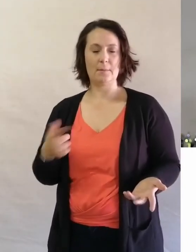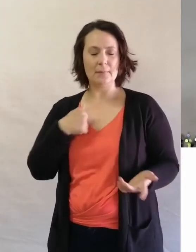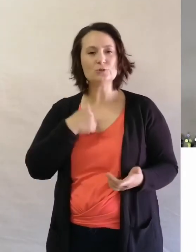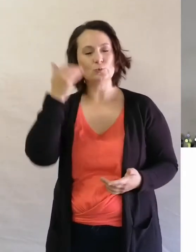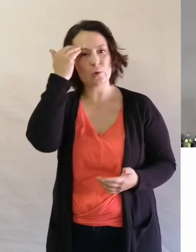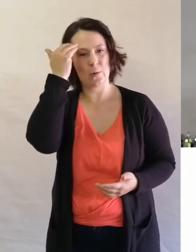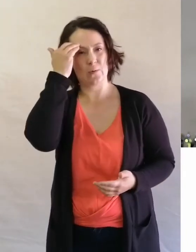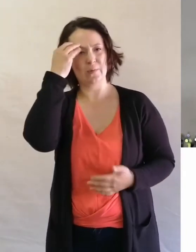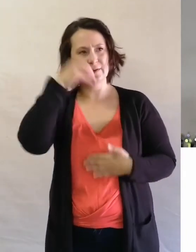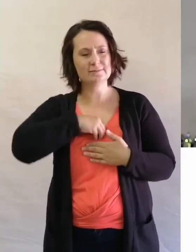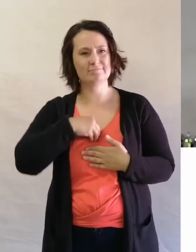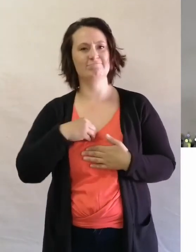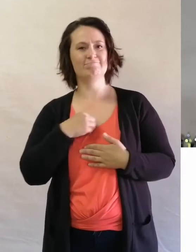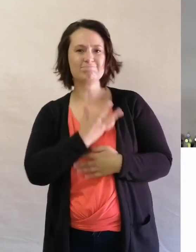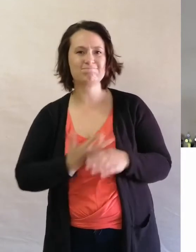this morning, you know,